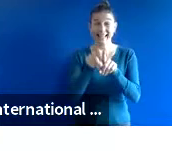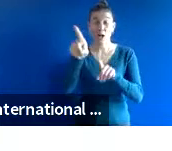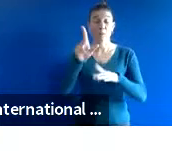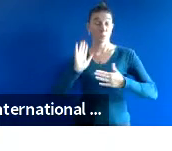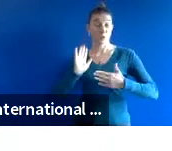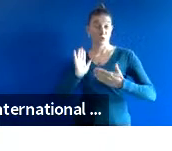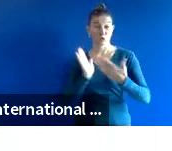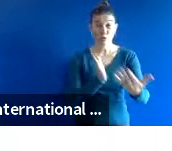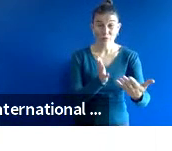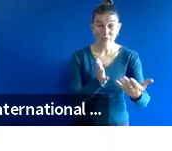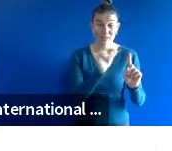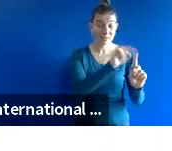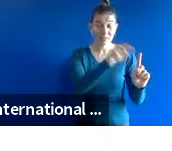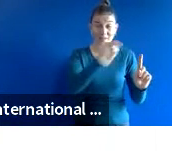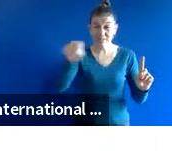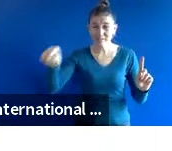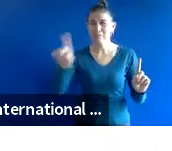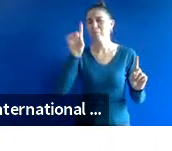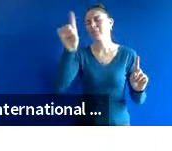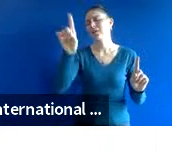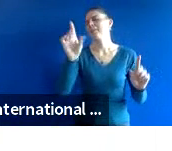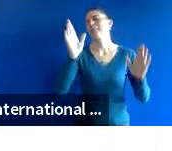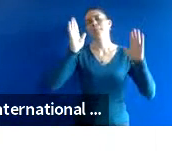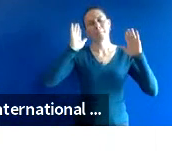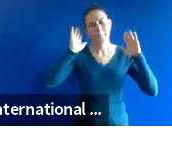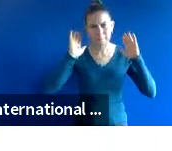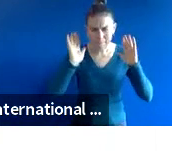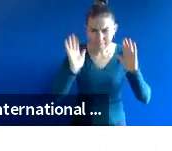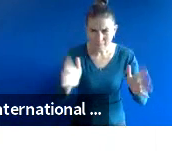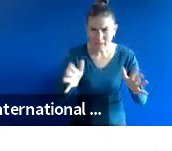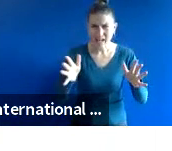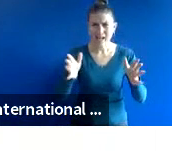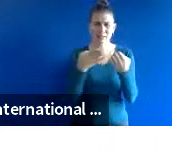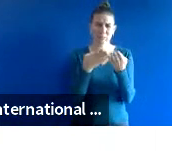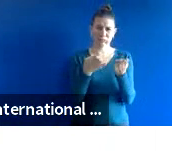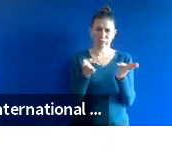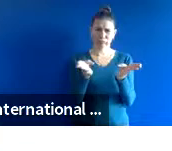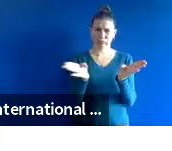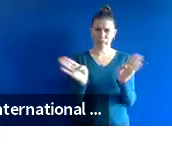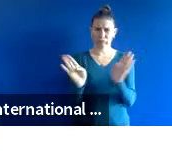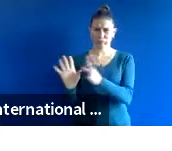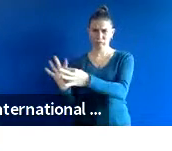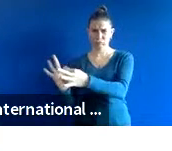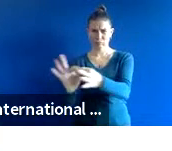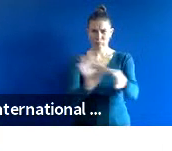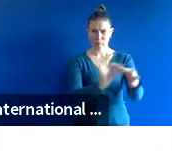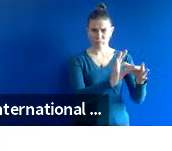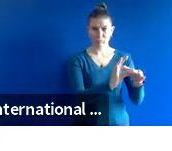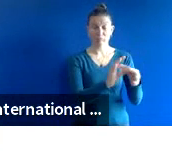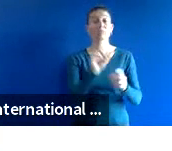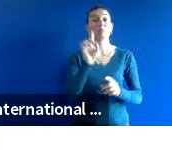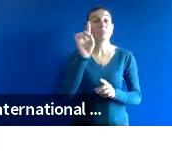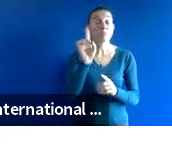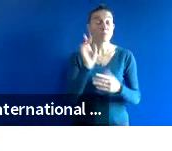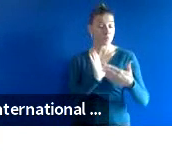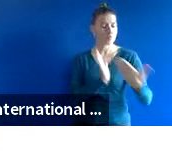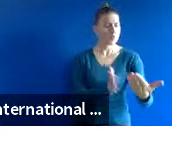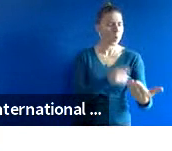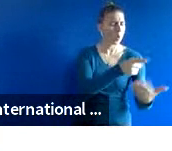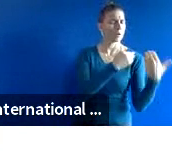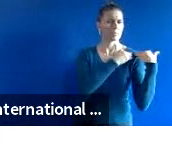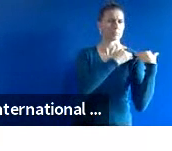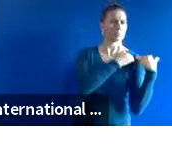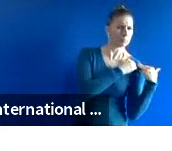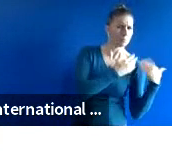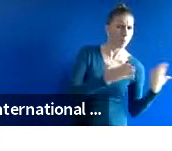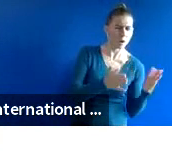and necessary structures need to be put into place, defining the roles of each of the services, defining clear roles,